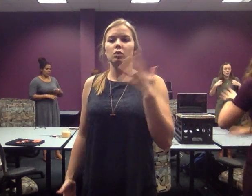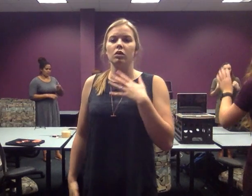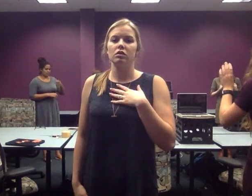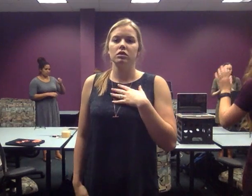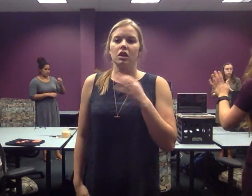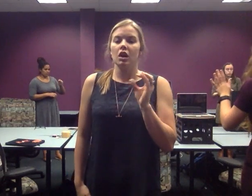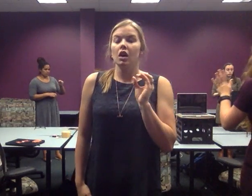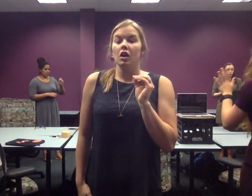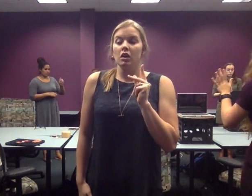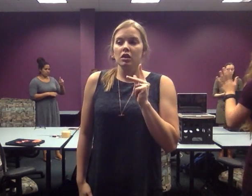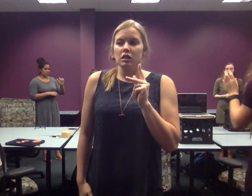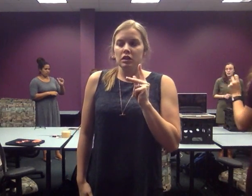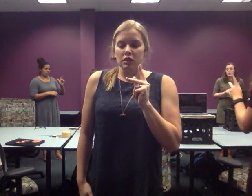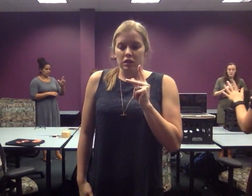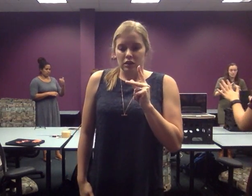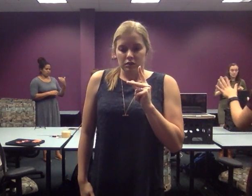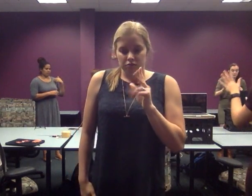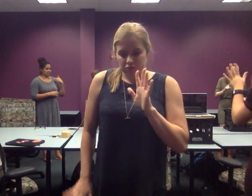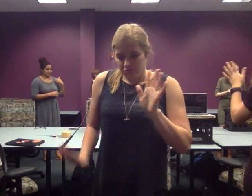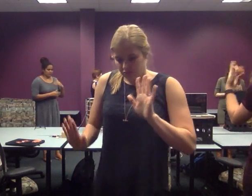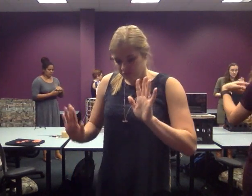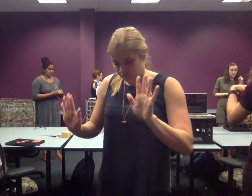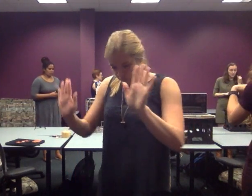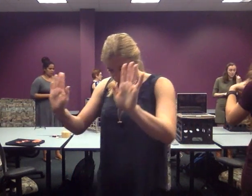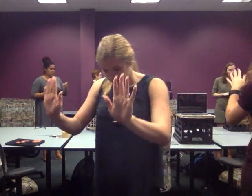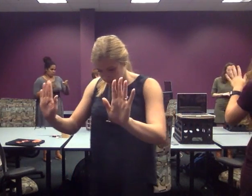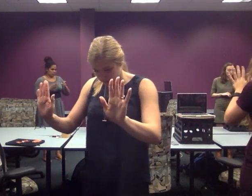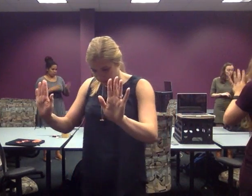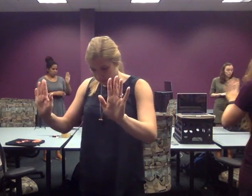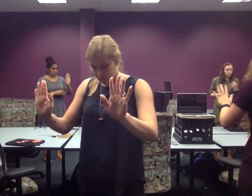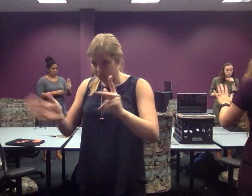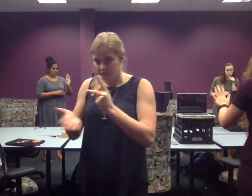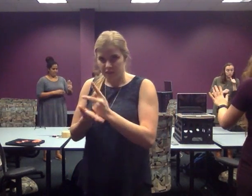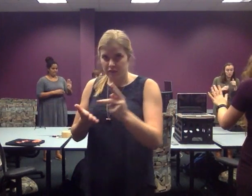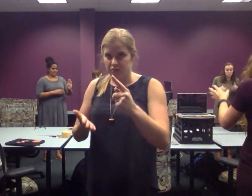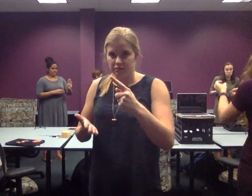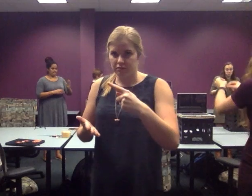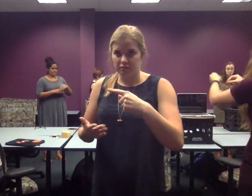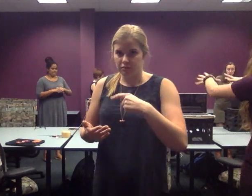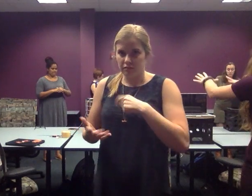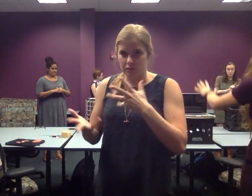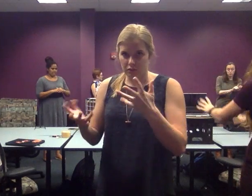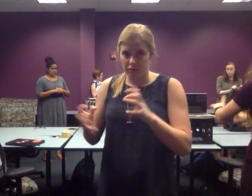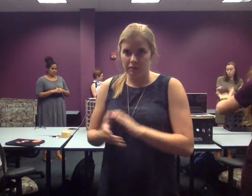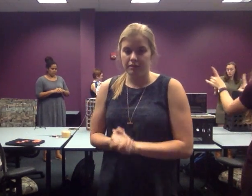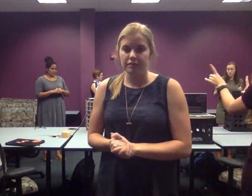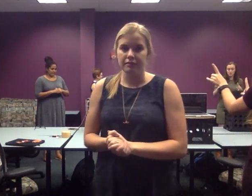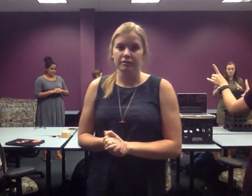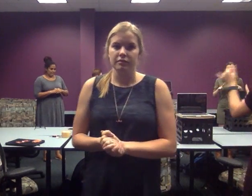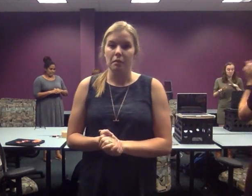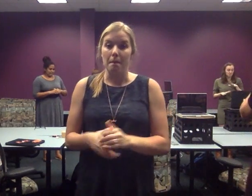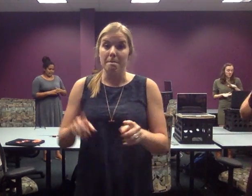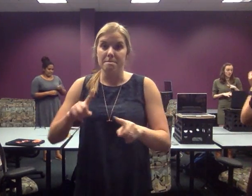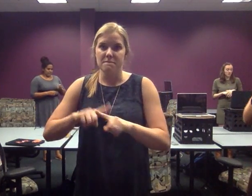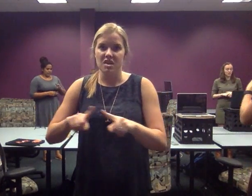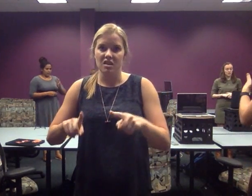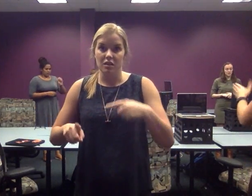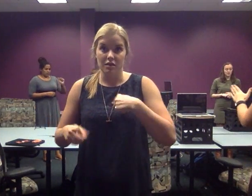peacefully, we're going to destroy the city before we leave, or before you come in and take it over. So Washington was very smart, and he let